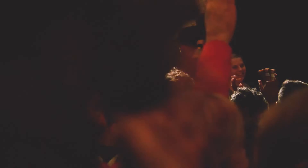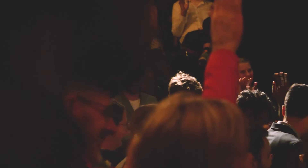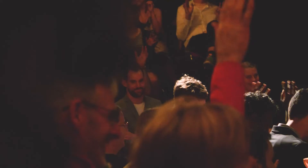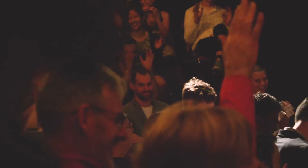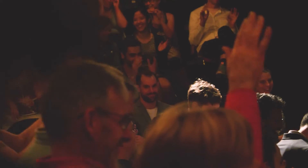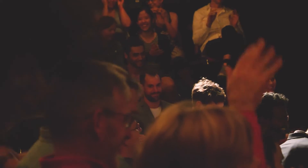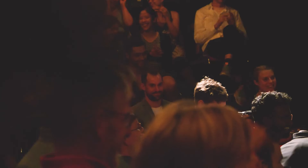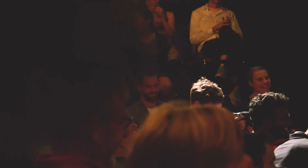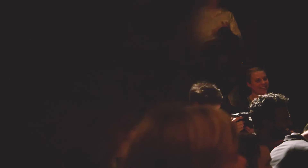Well done, Tony.